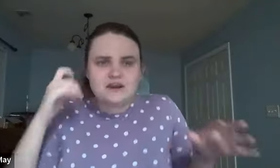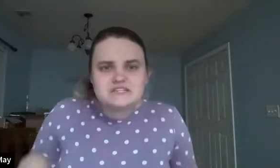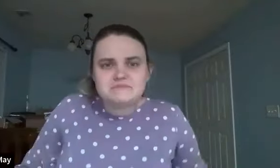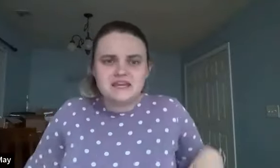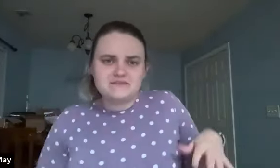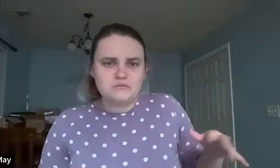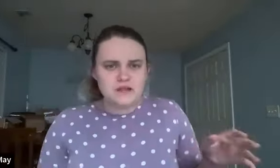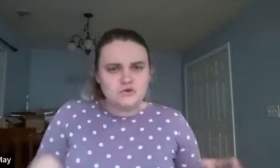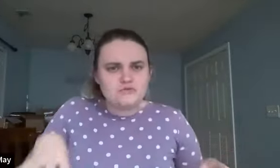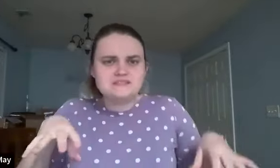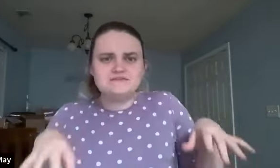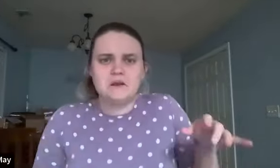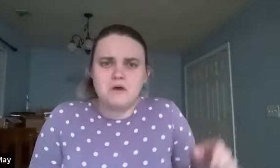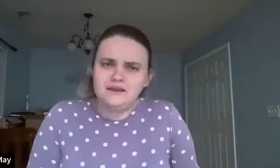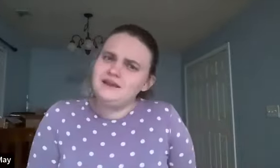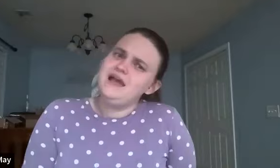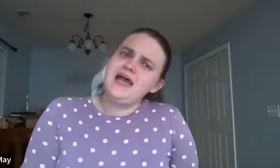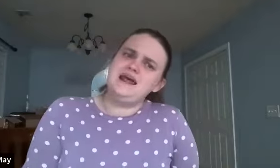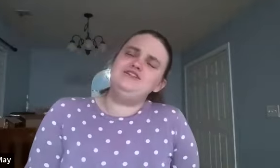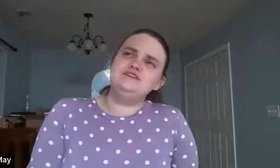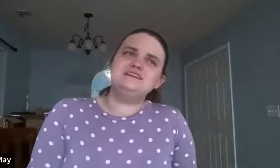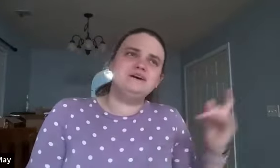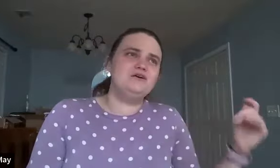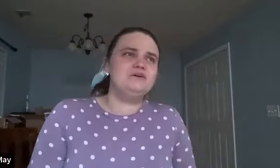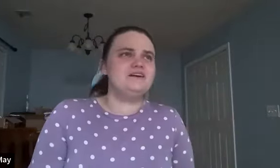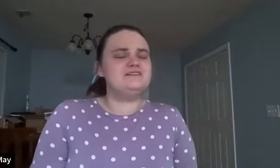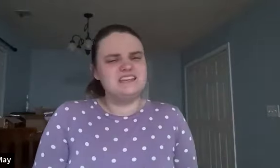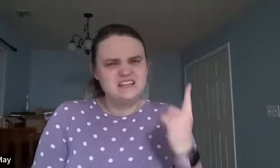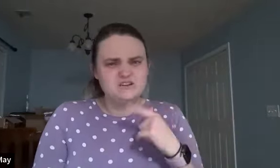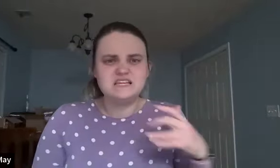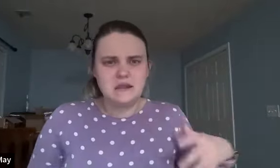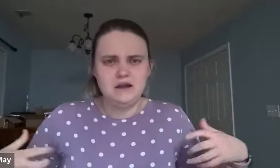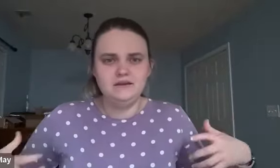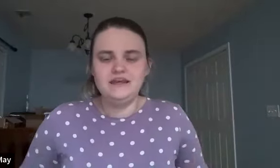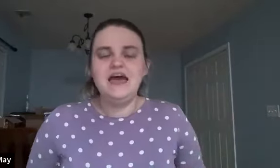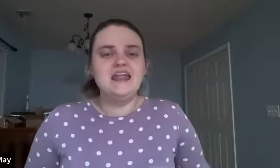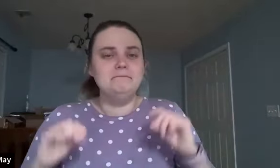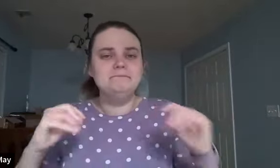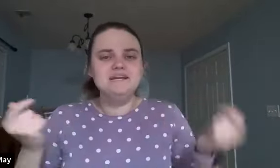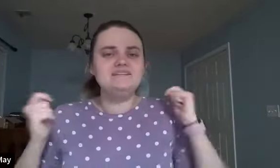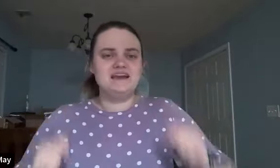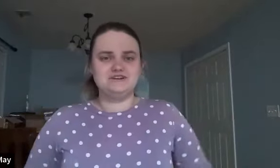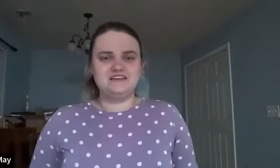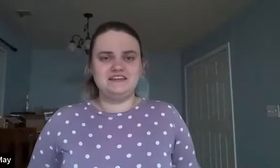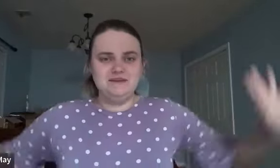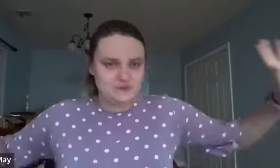was like making the like movements of like a monkey. And I looked at my coworker and I was like, he looks like a monkey. And immediately after I saw that, he immediately went,